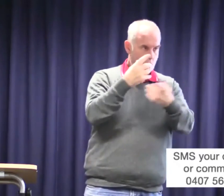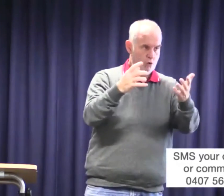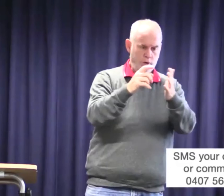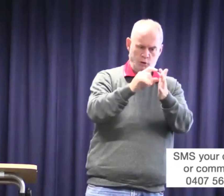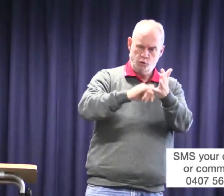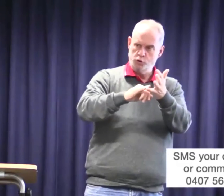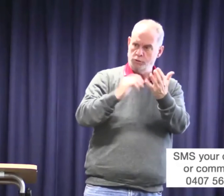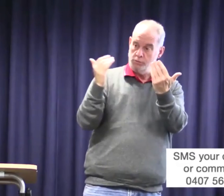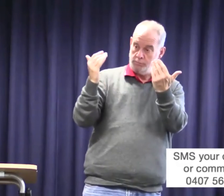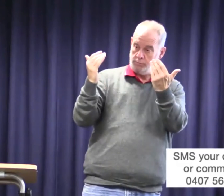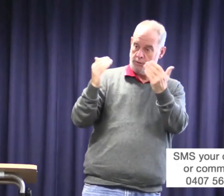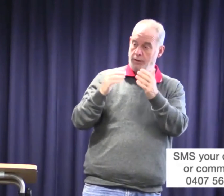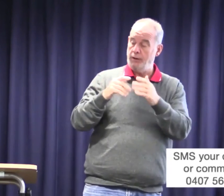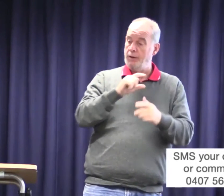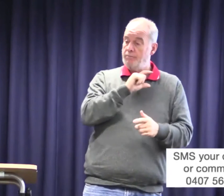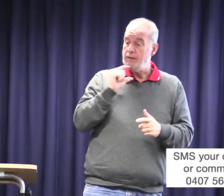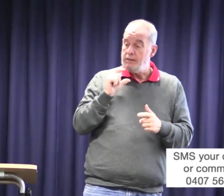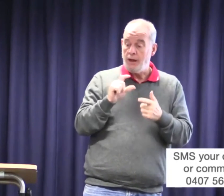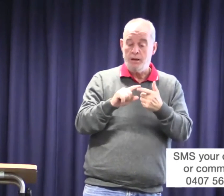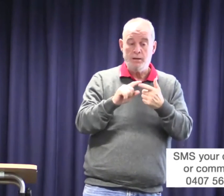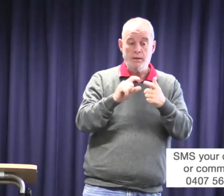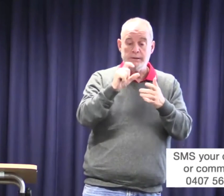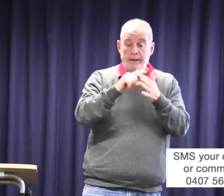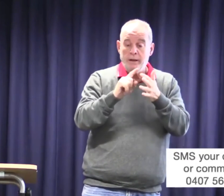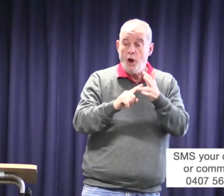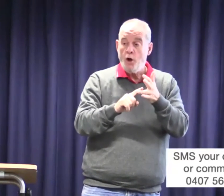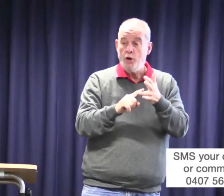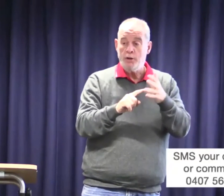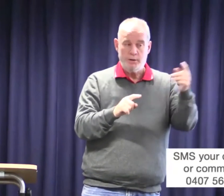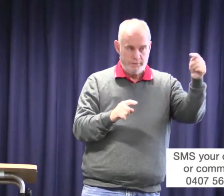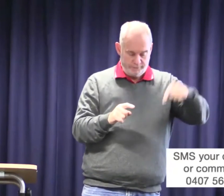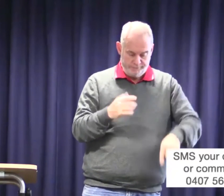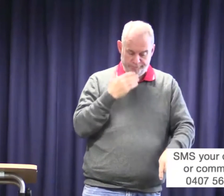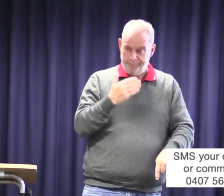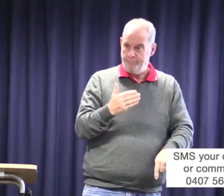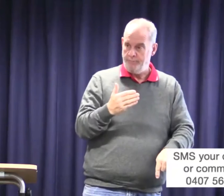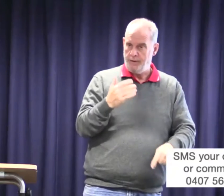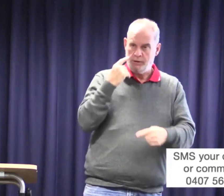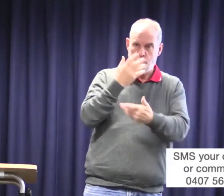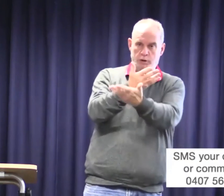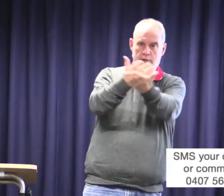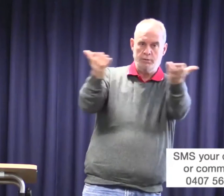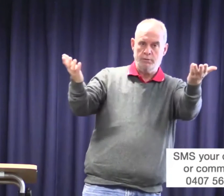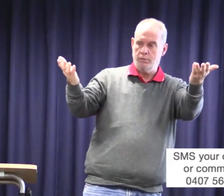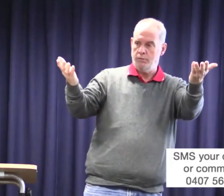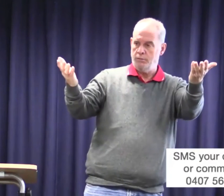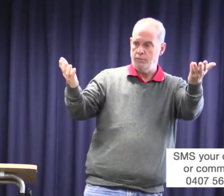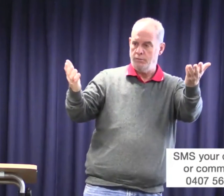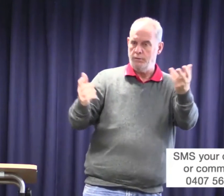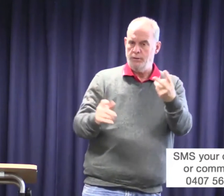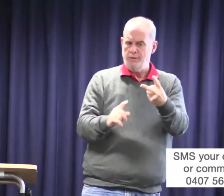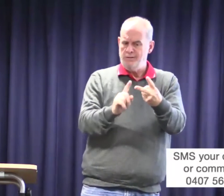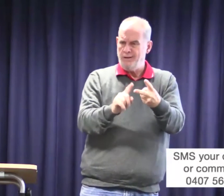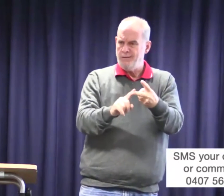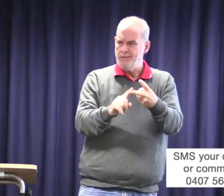DSS should come in here. I'd like to invite them in here. We get a minister, perhaps a CEO, to come here